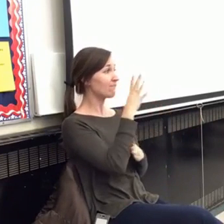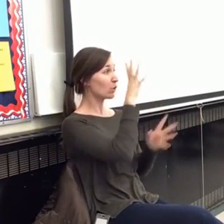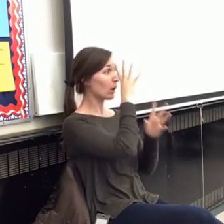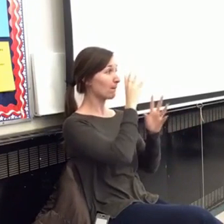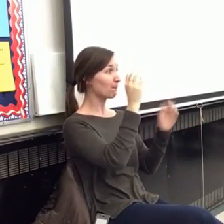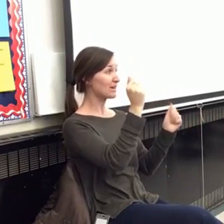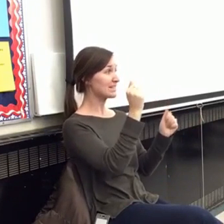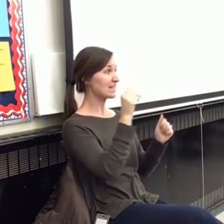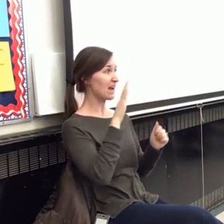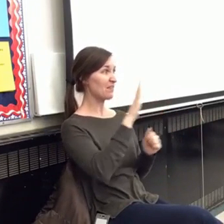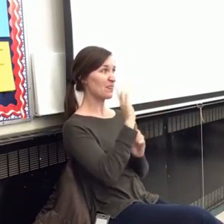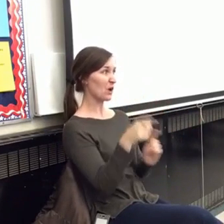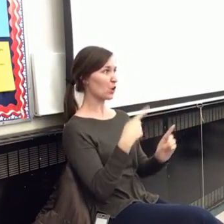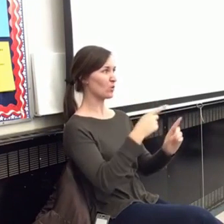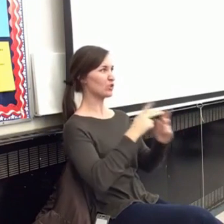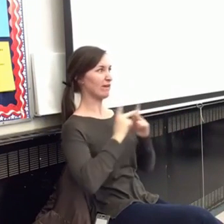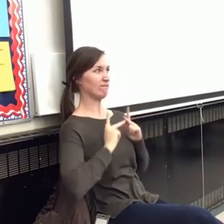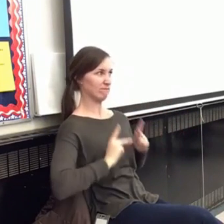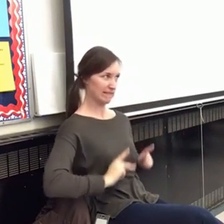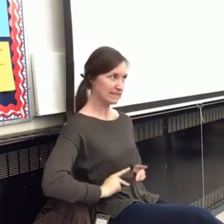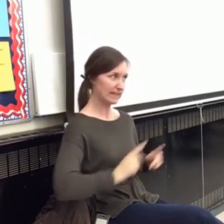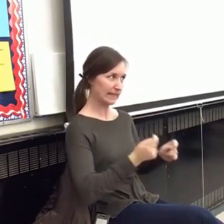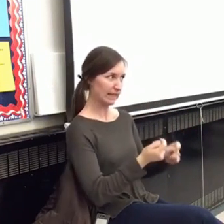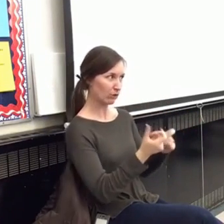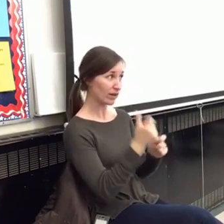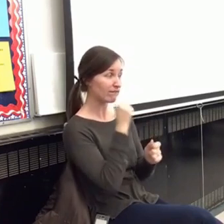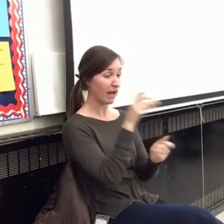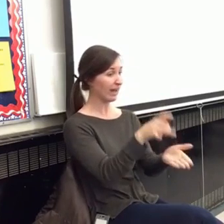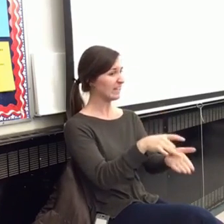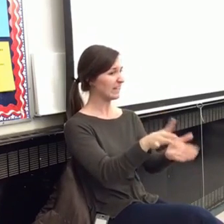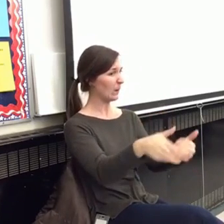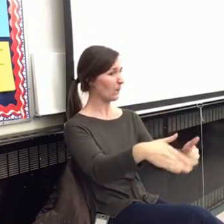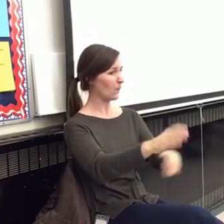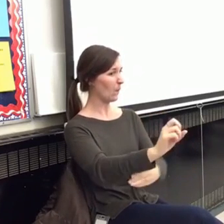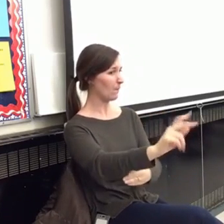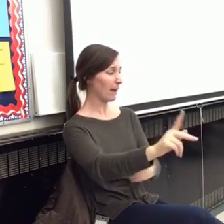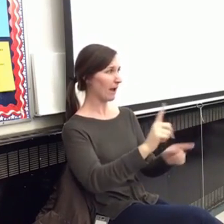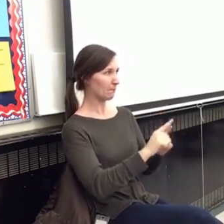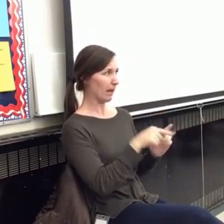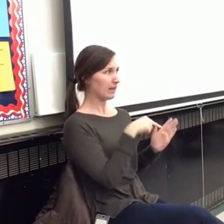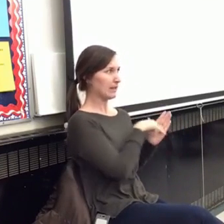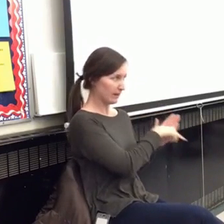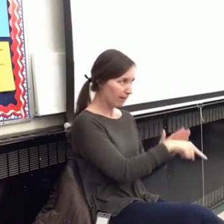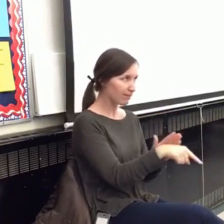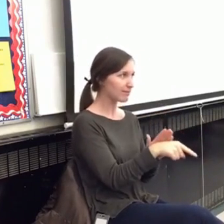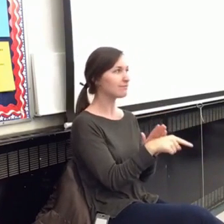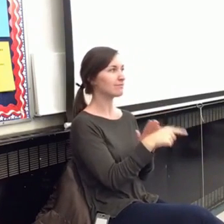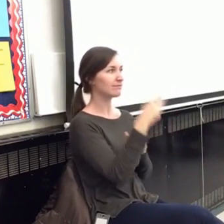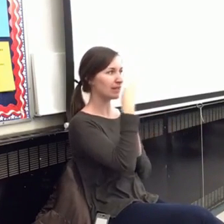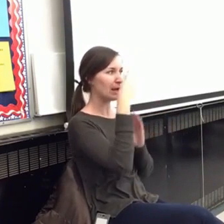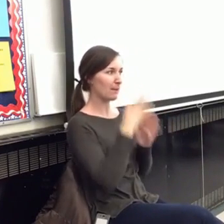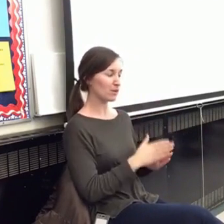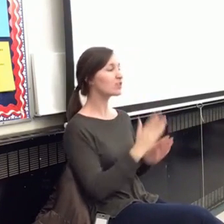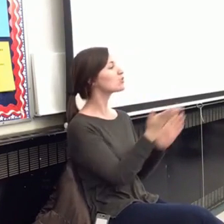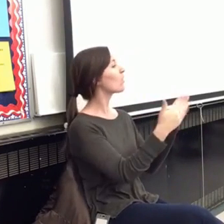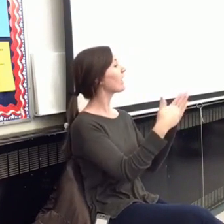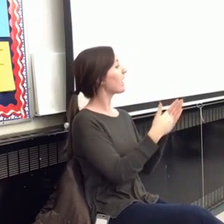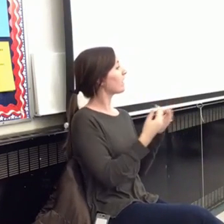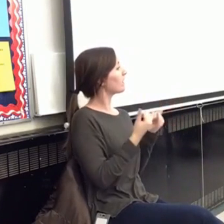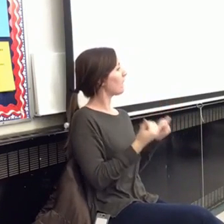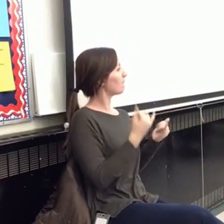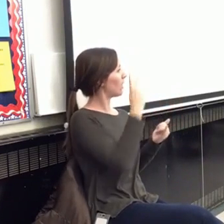all their job was to physically get rid of immigrants, as in kill them or get rid of them. Now again, taking out modern